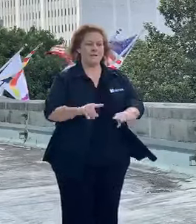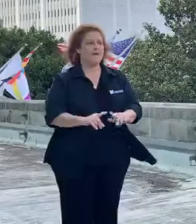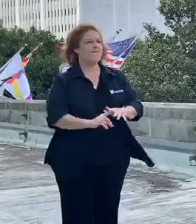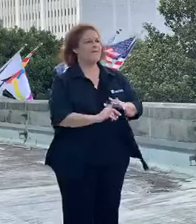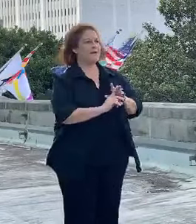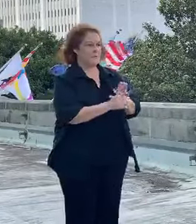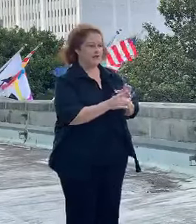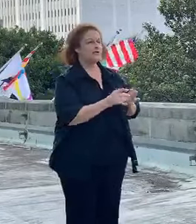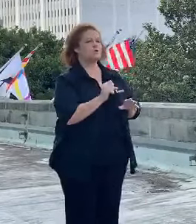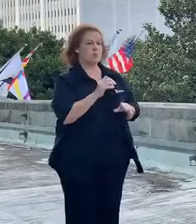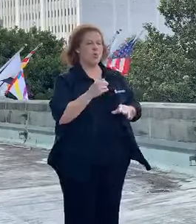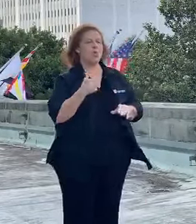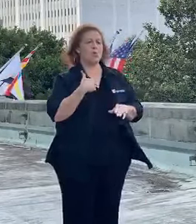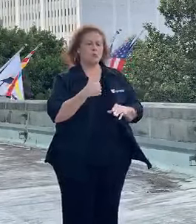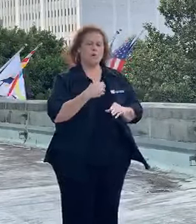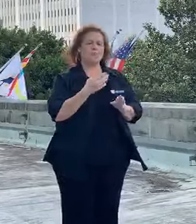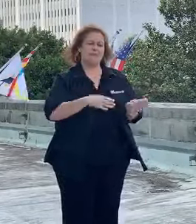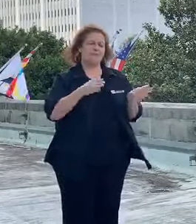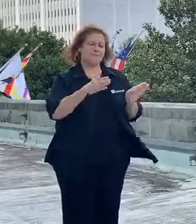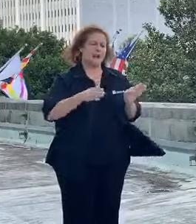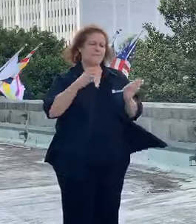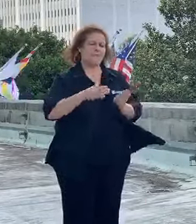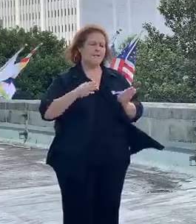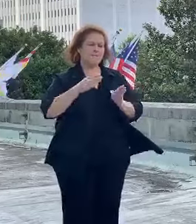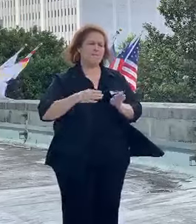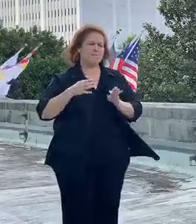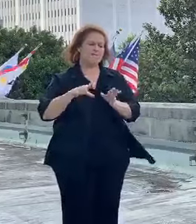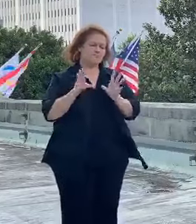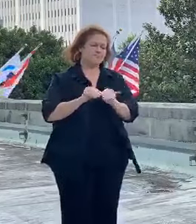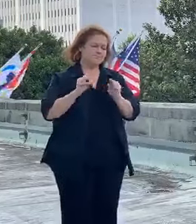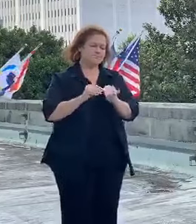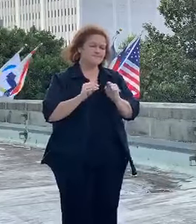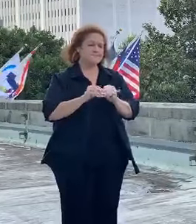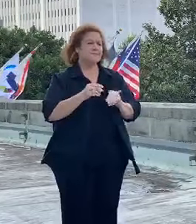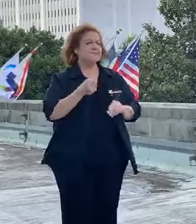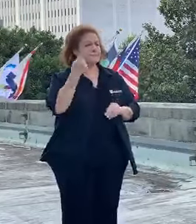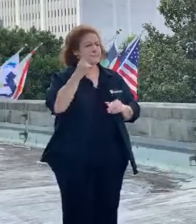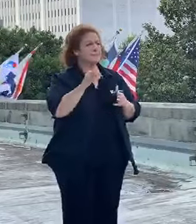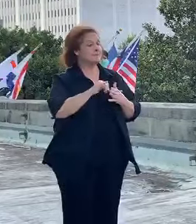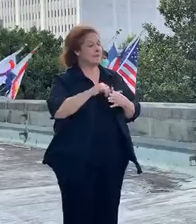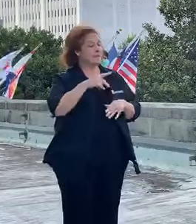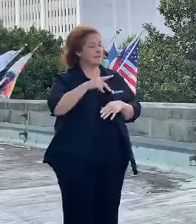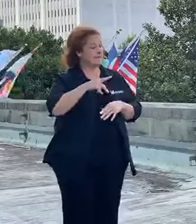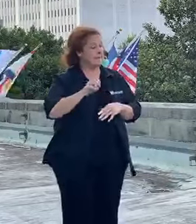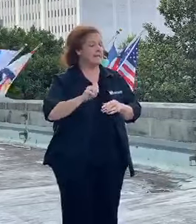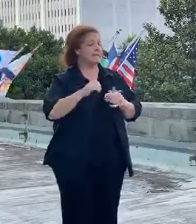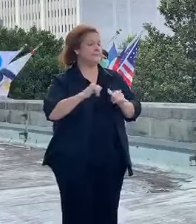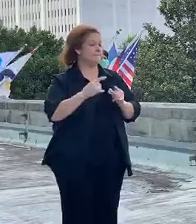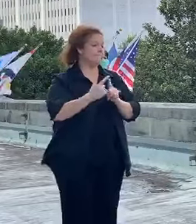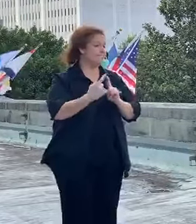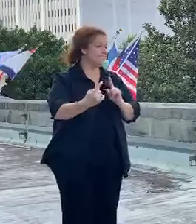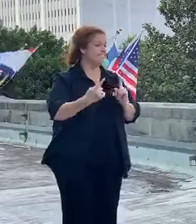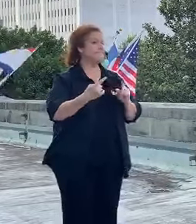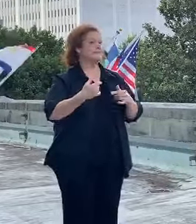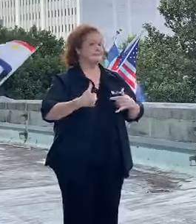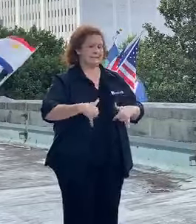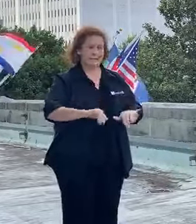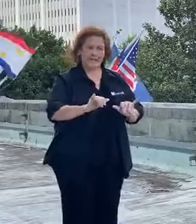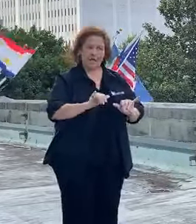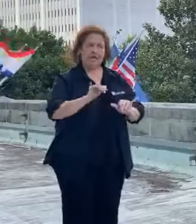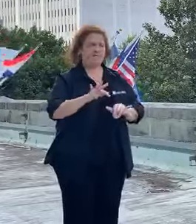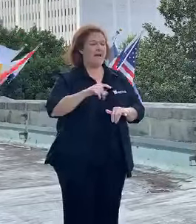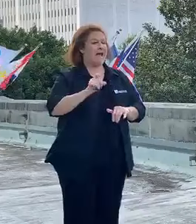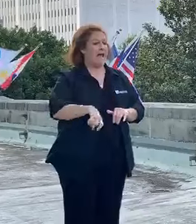are being worked on right now. The high line is social distancing and PPE at all parts of this process should we